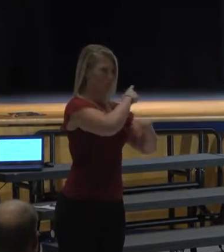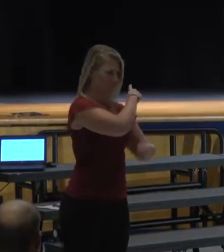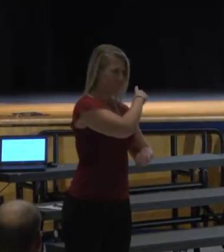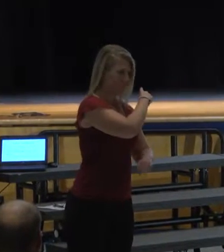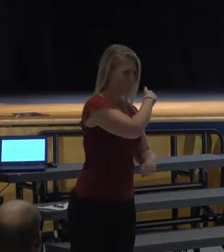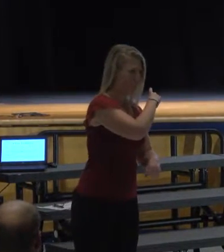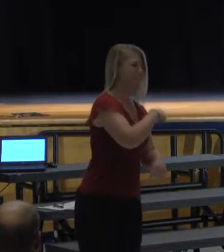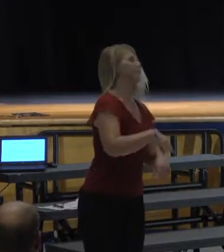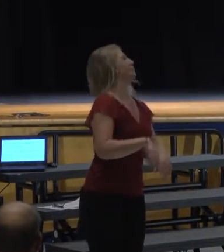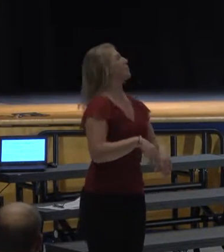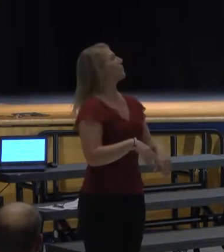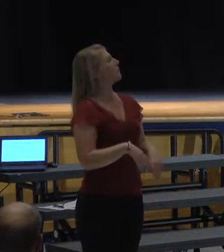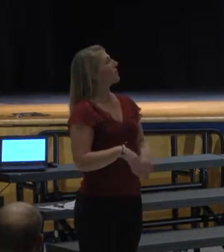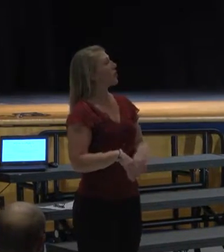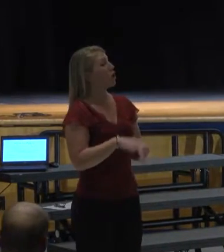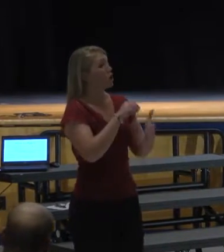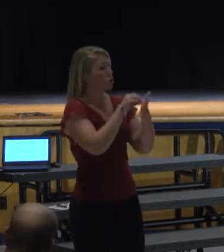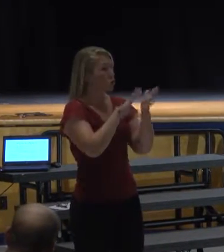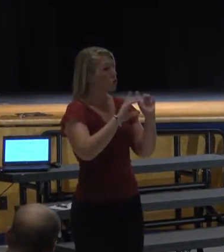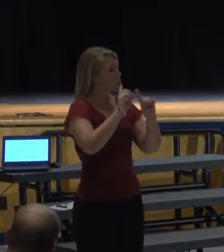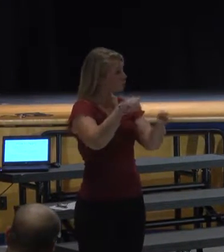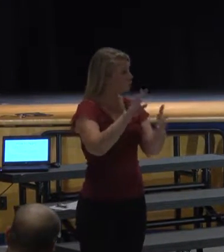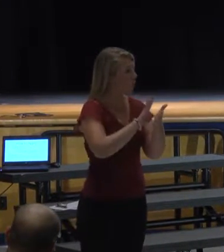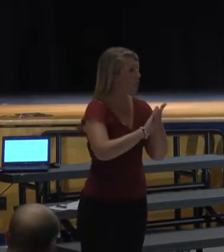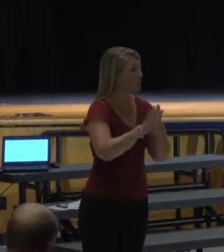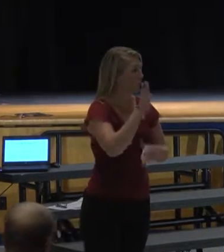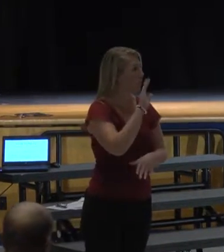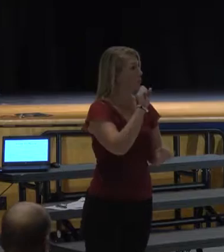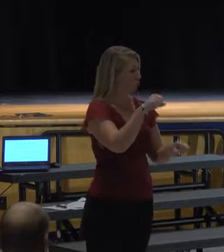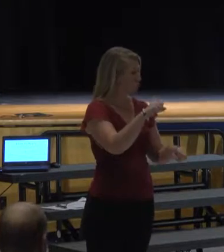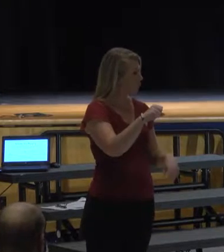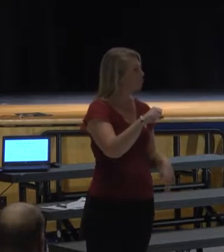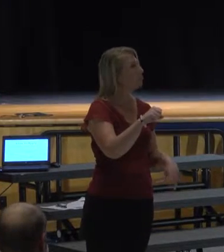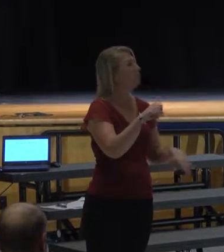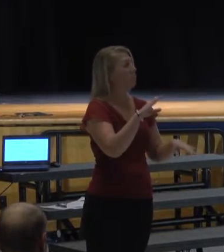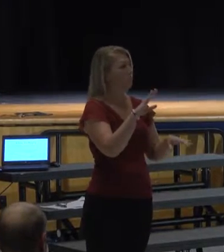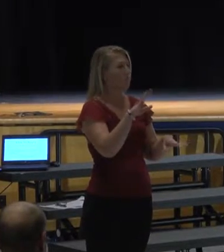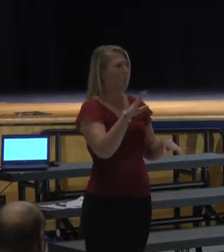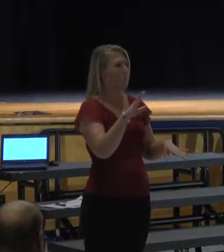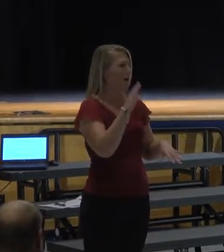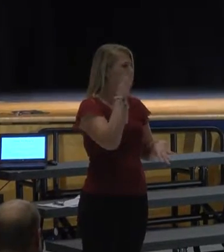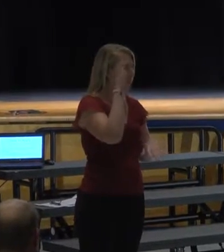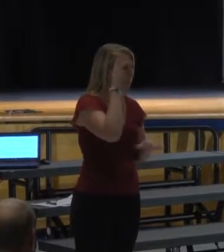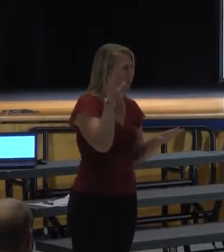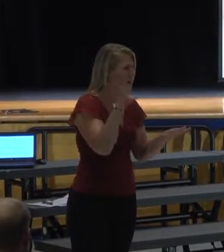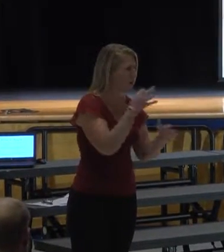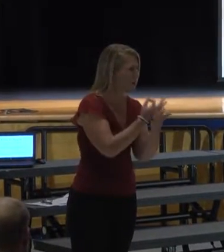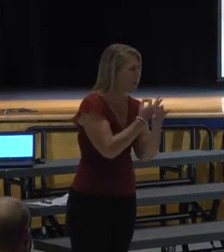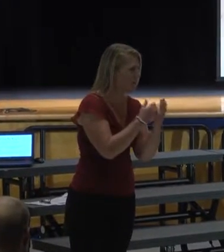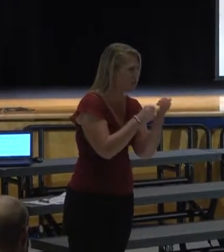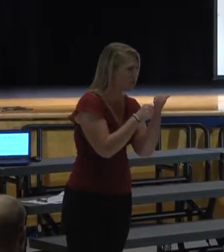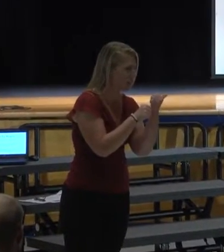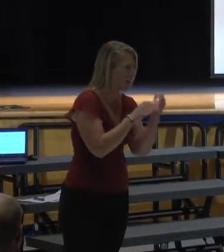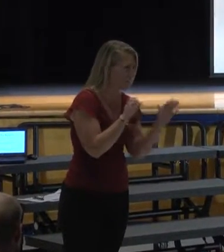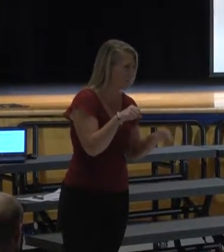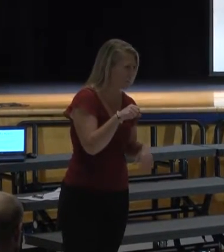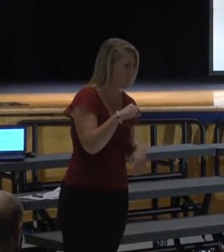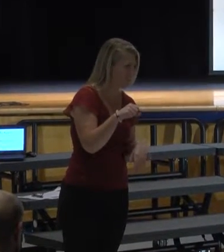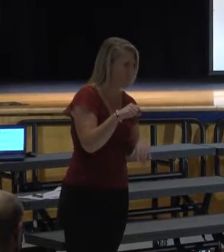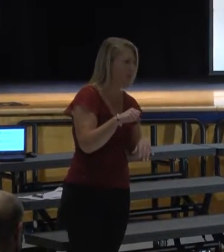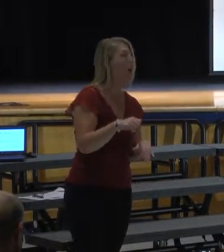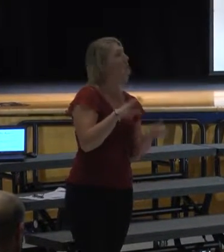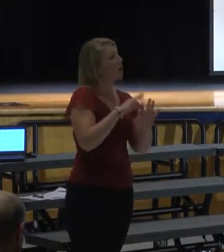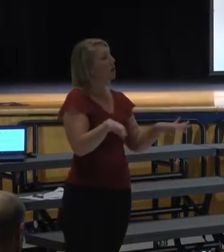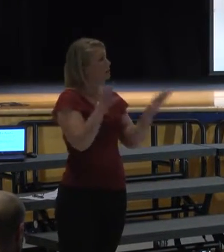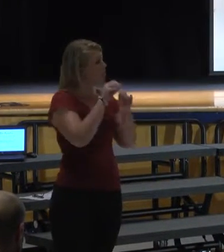aid process is even though the student's going to the school, we all know the parents are doing the financial aid stuff. It's important the student gets